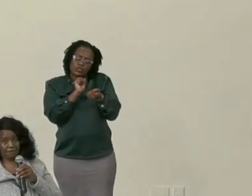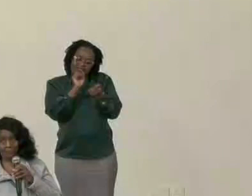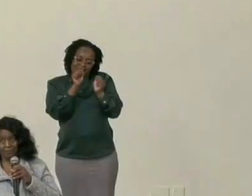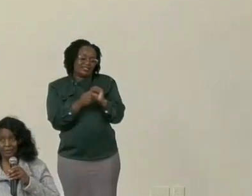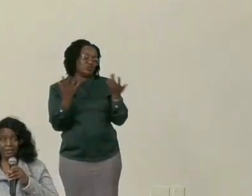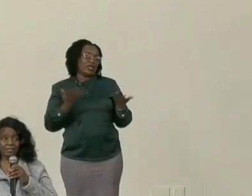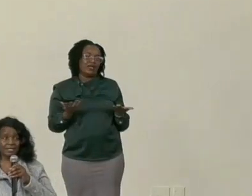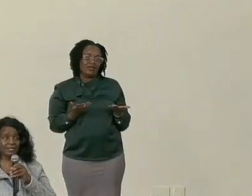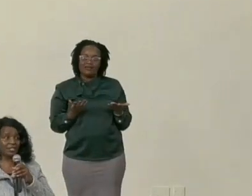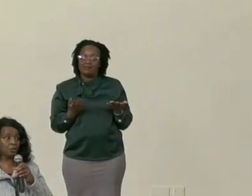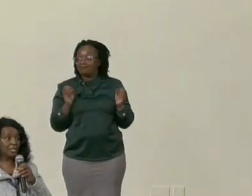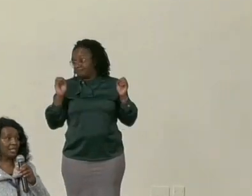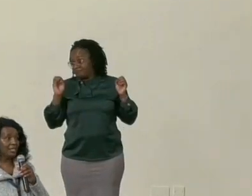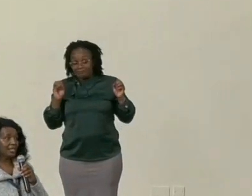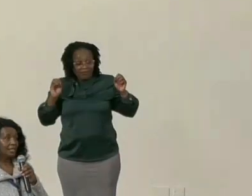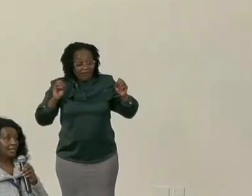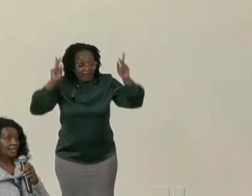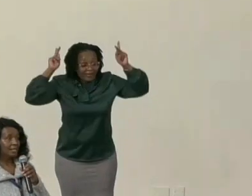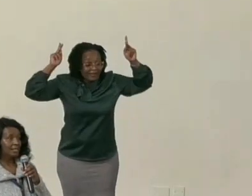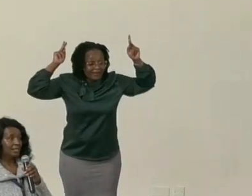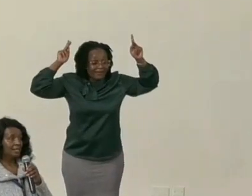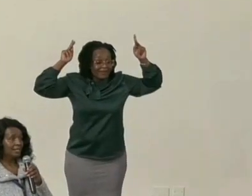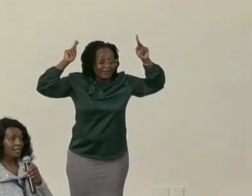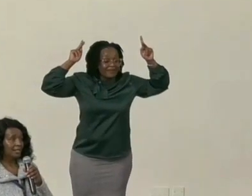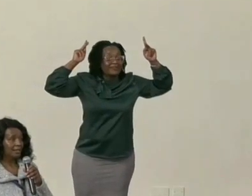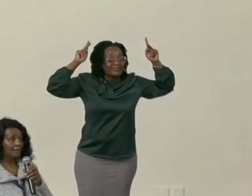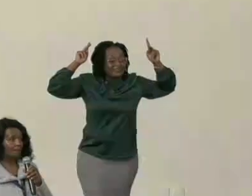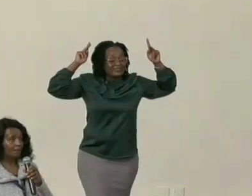have. Is that okay?